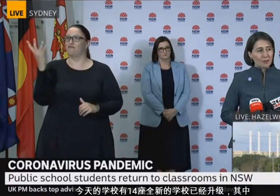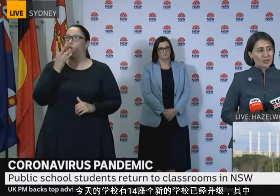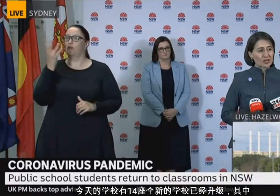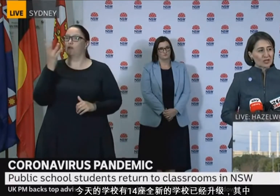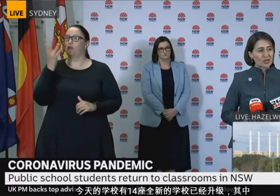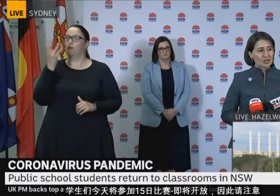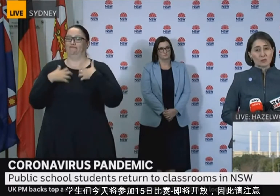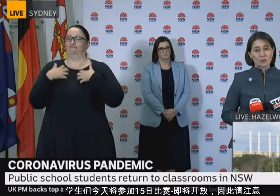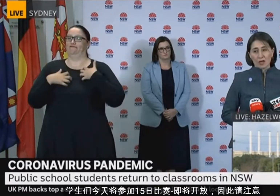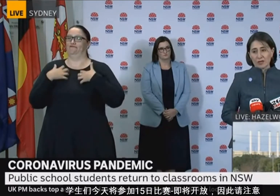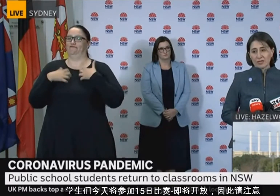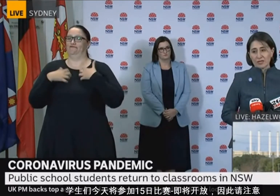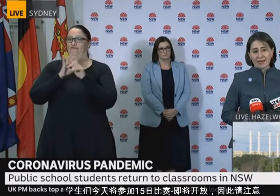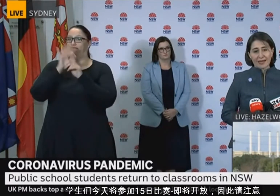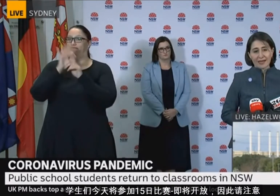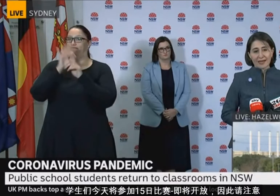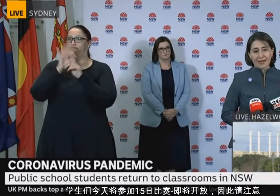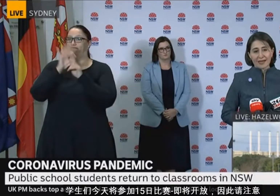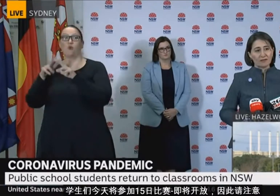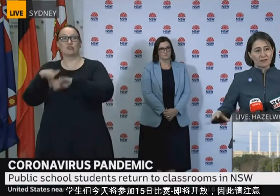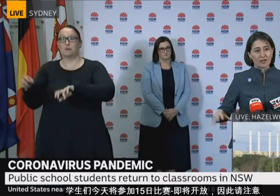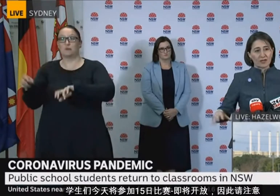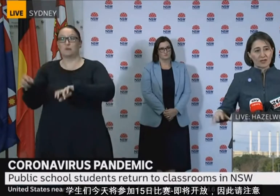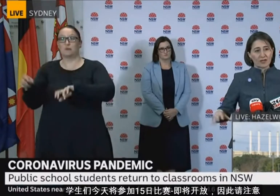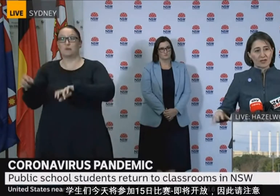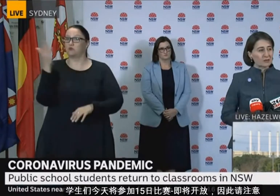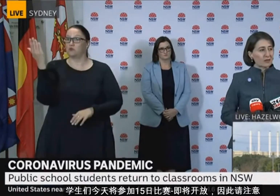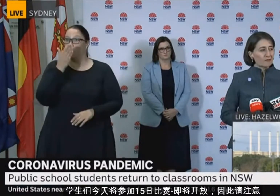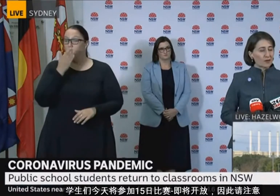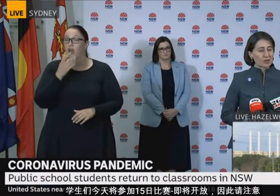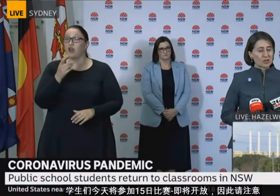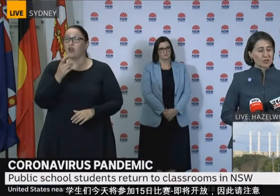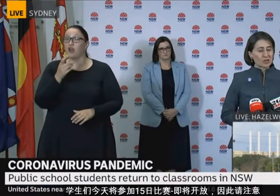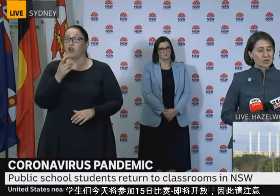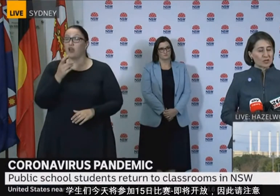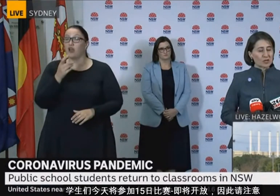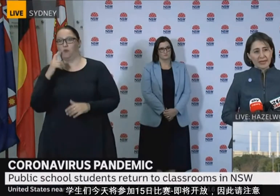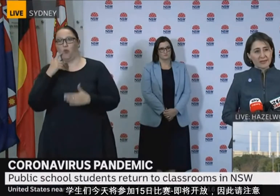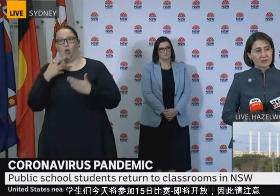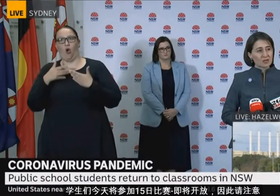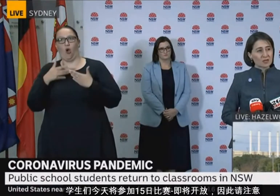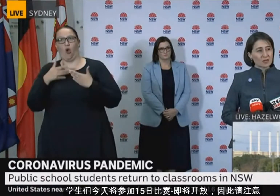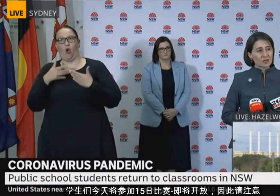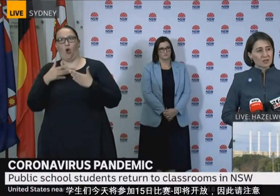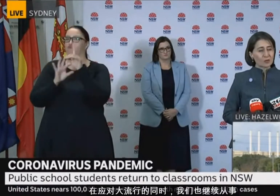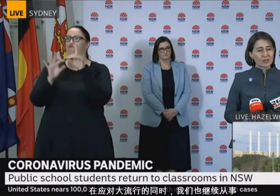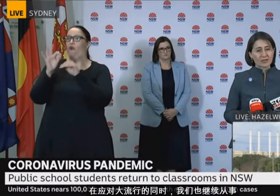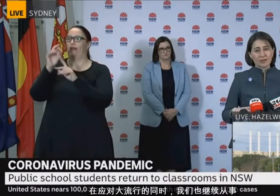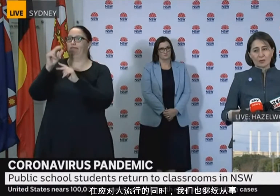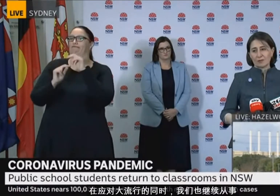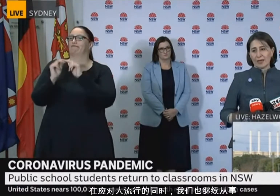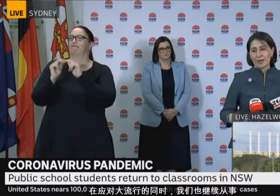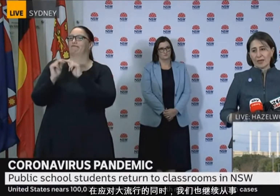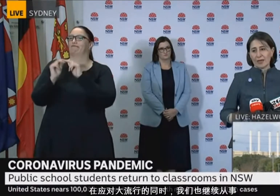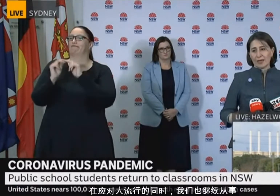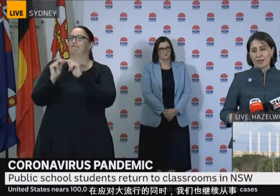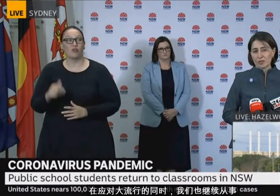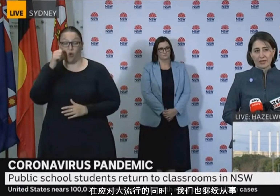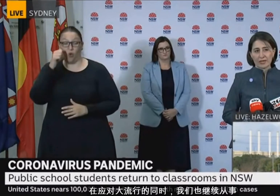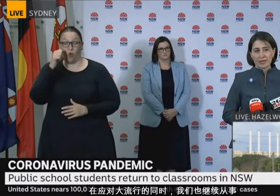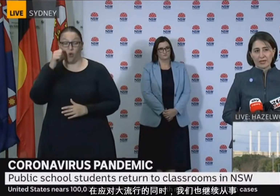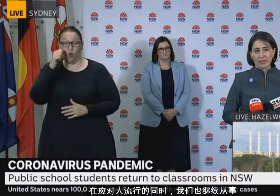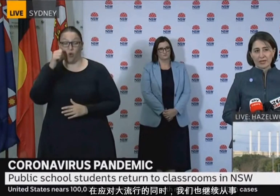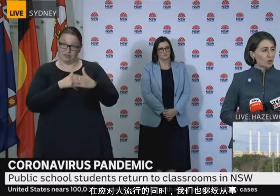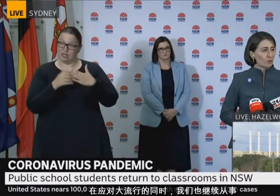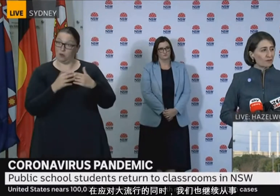been upgraded, which students will go into today, with a 15th to open very shortly. So please know that whilst we're dealing